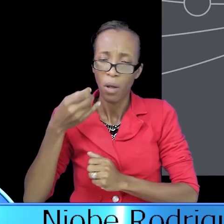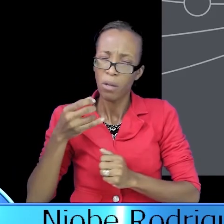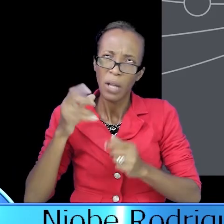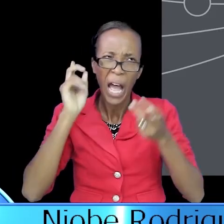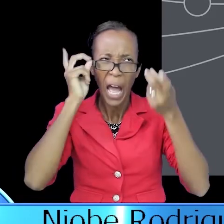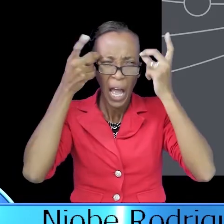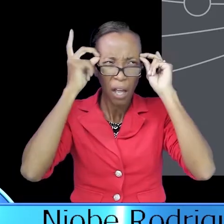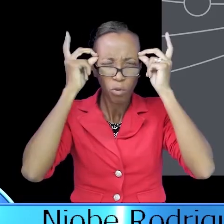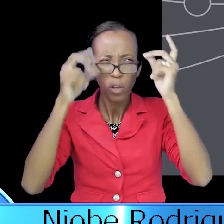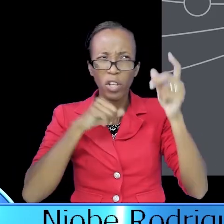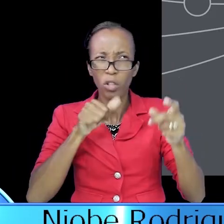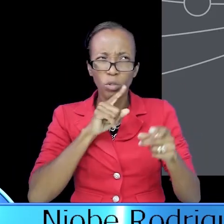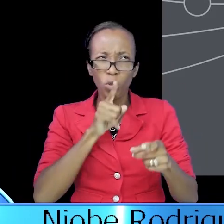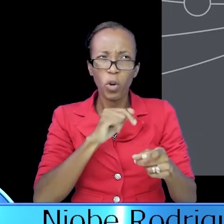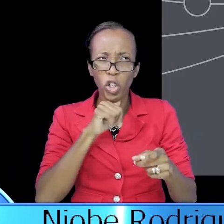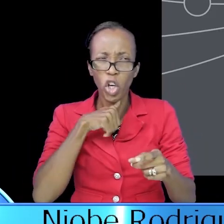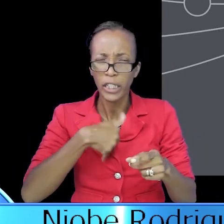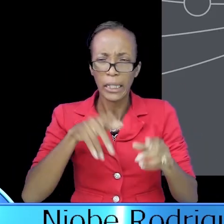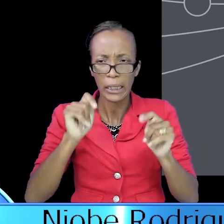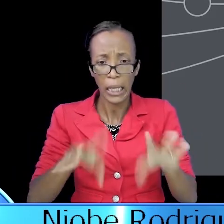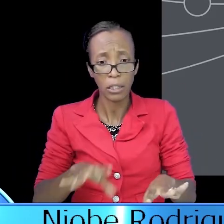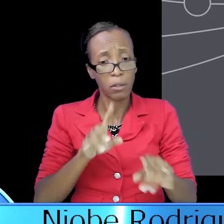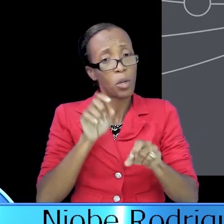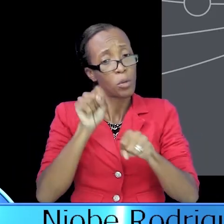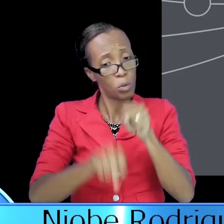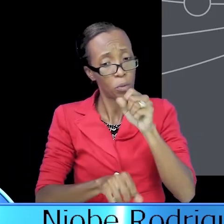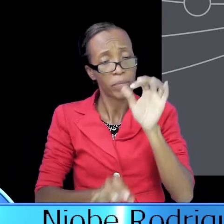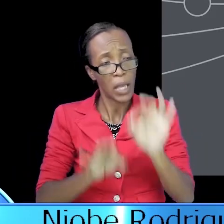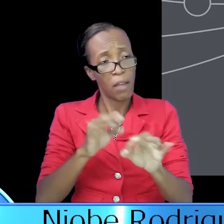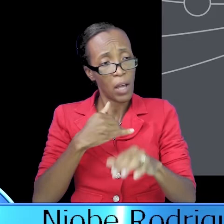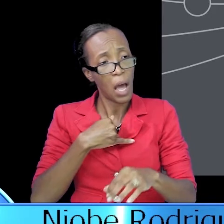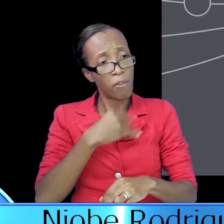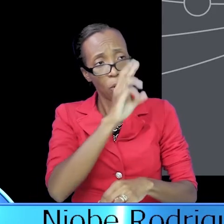You actually can use Andi on an iPhone,